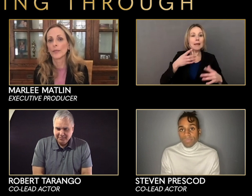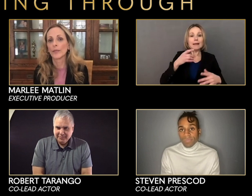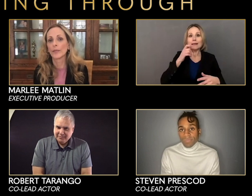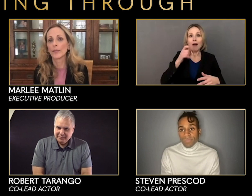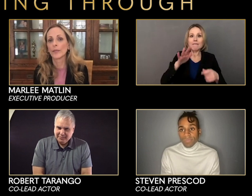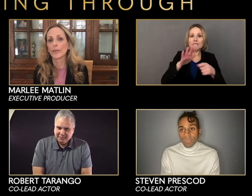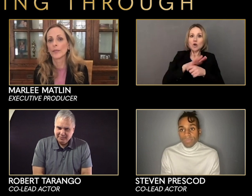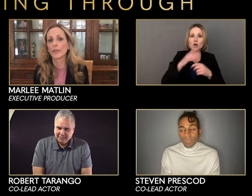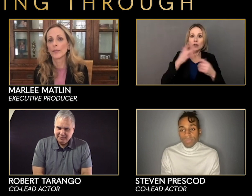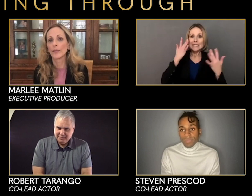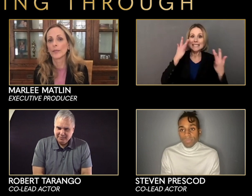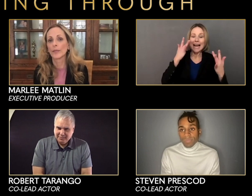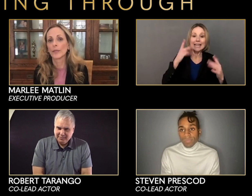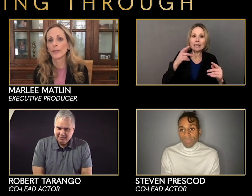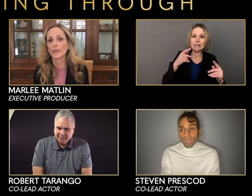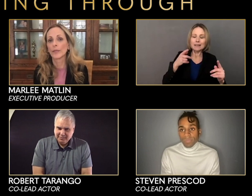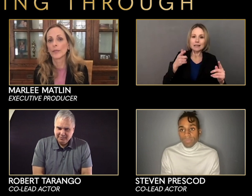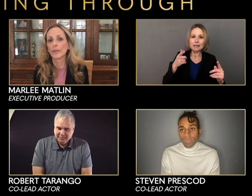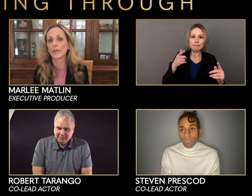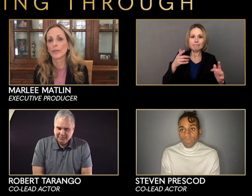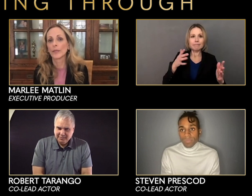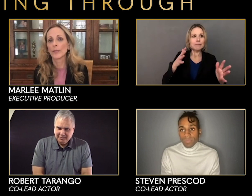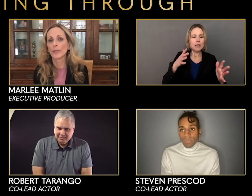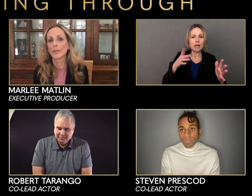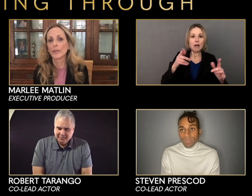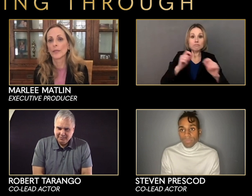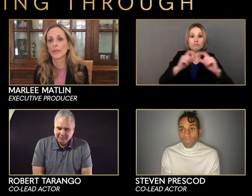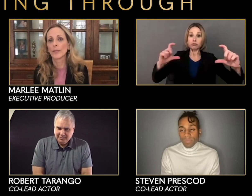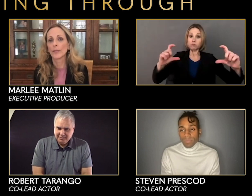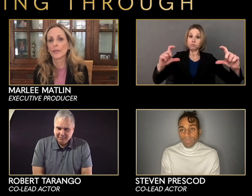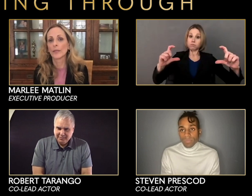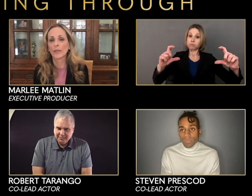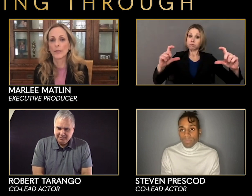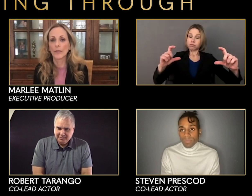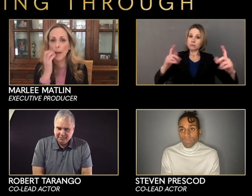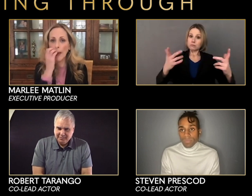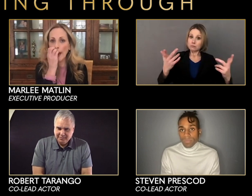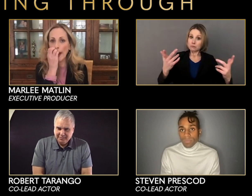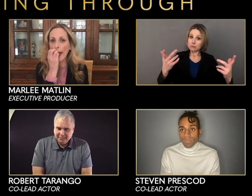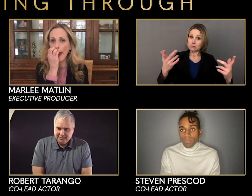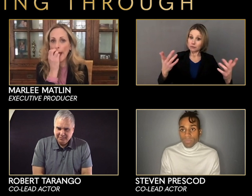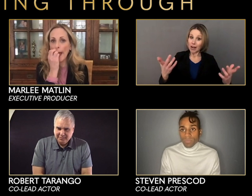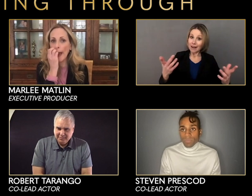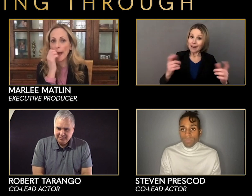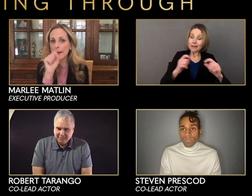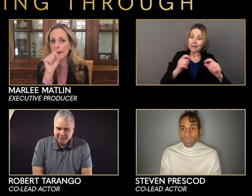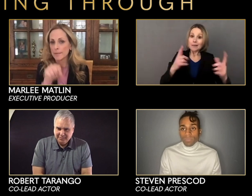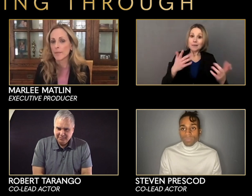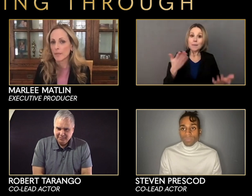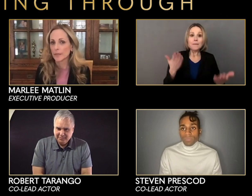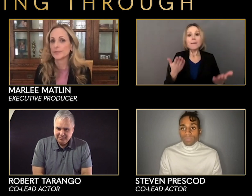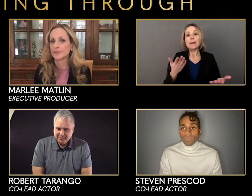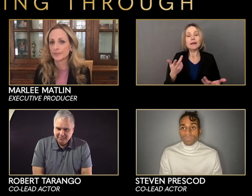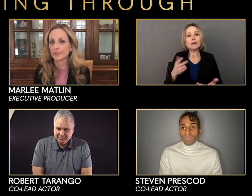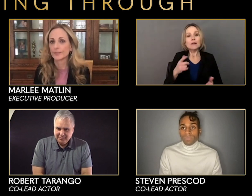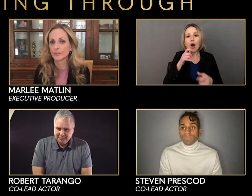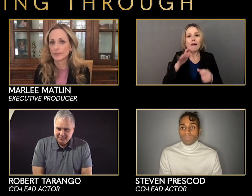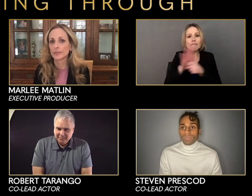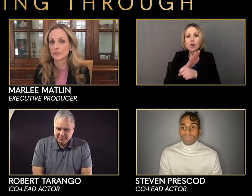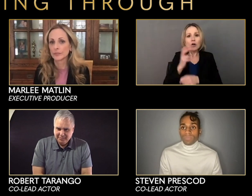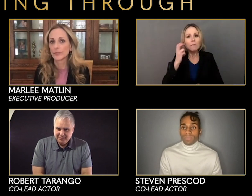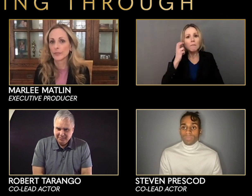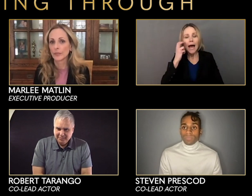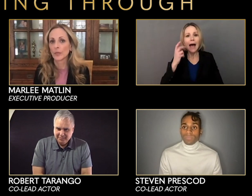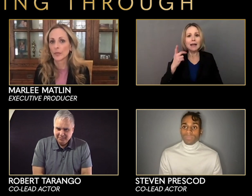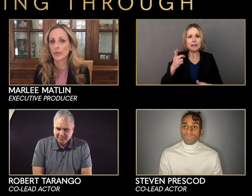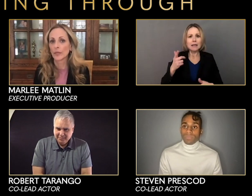way so that whether you're partially sighted or half sighted or not sighted at all, you